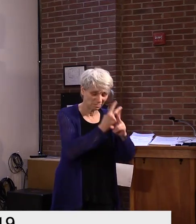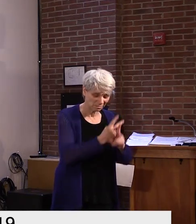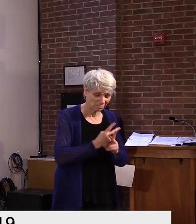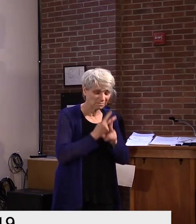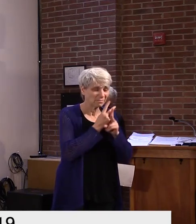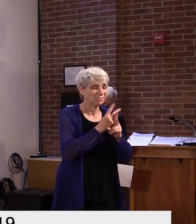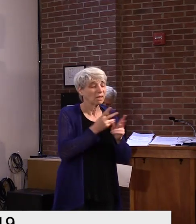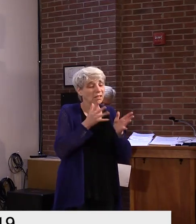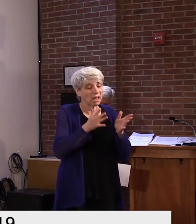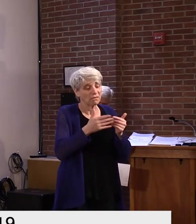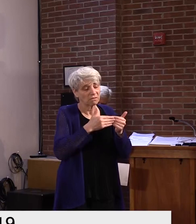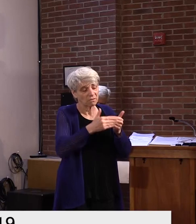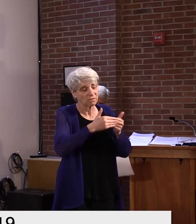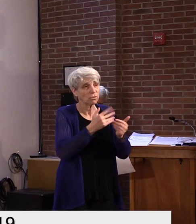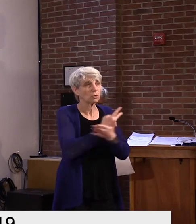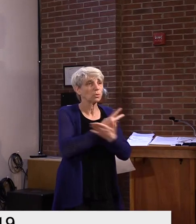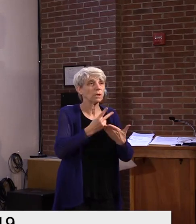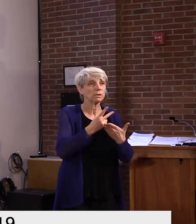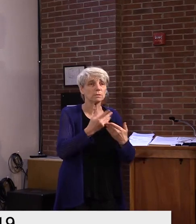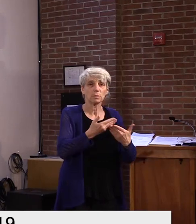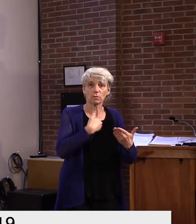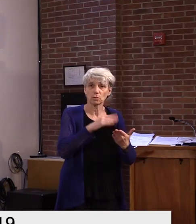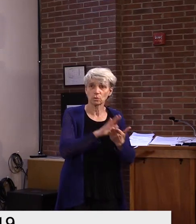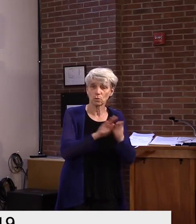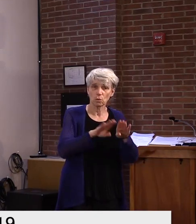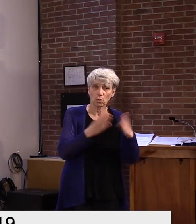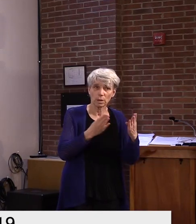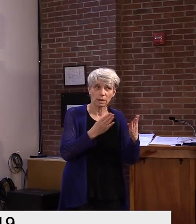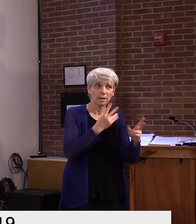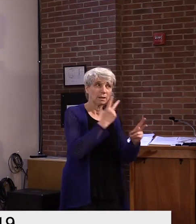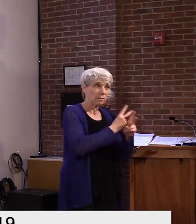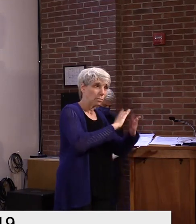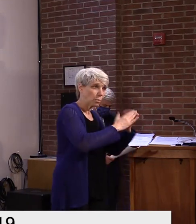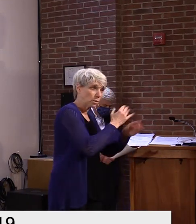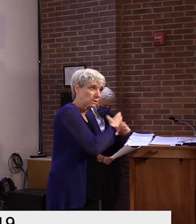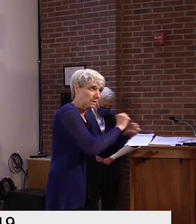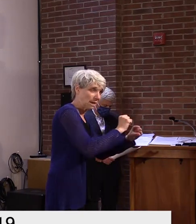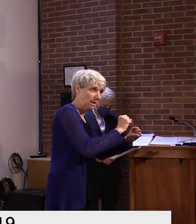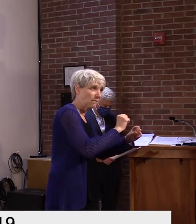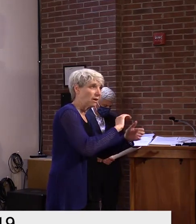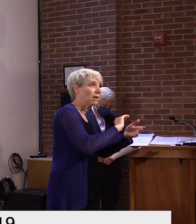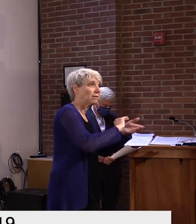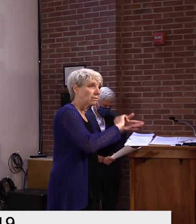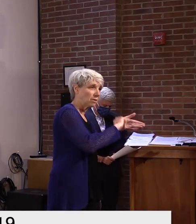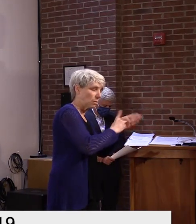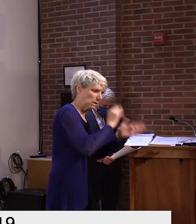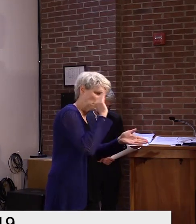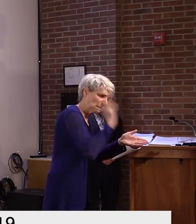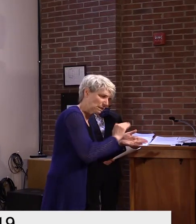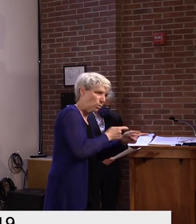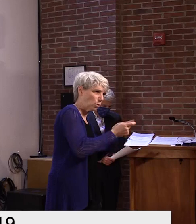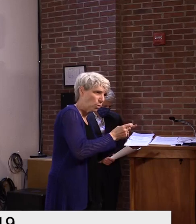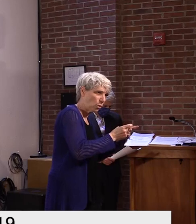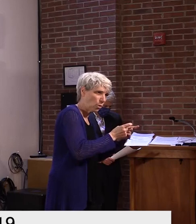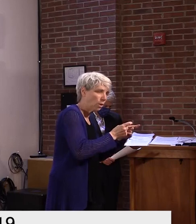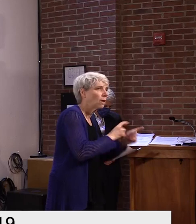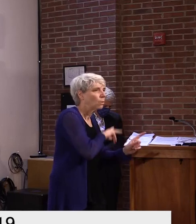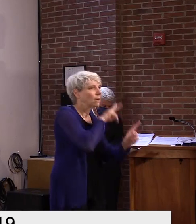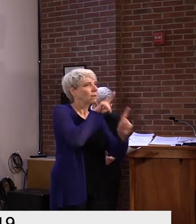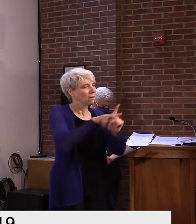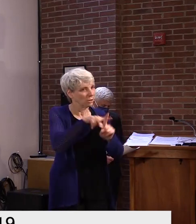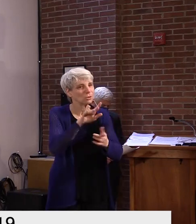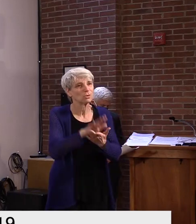opening, so that the schools will indeed be safe. That, of course, means mask wearing, physical